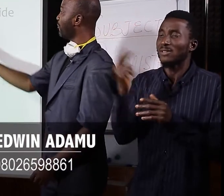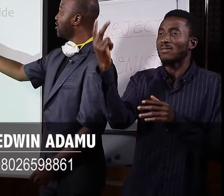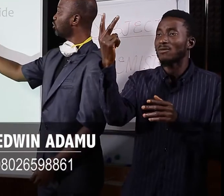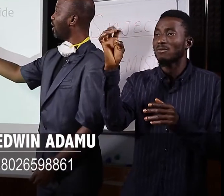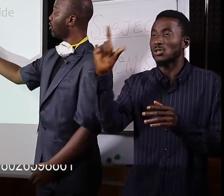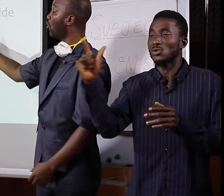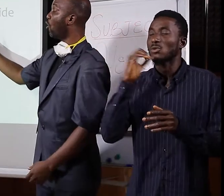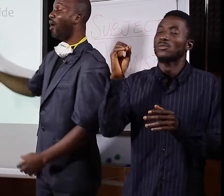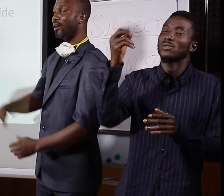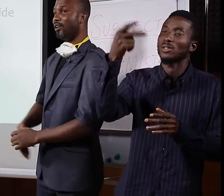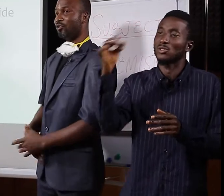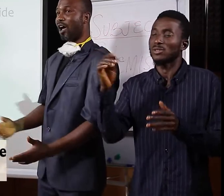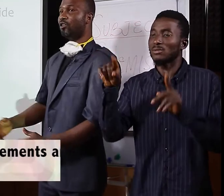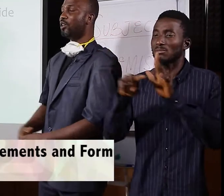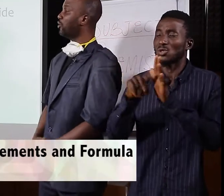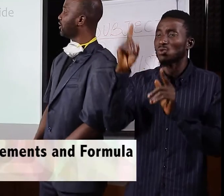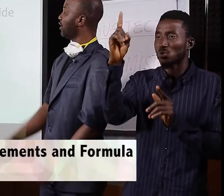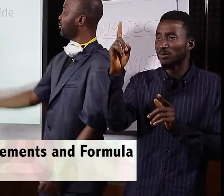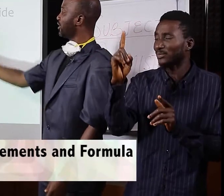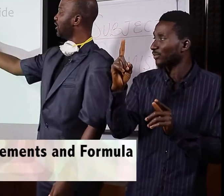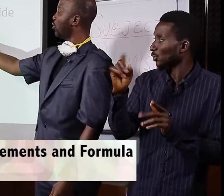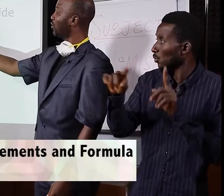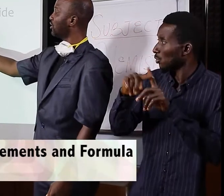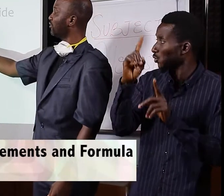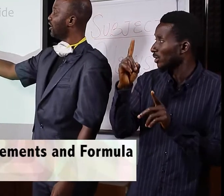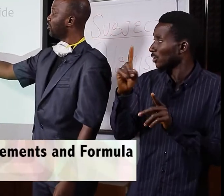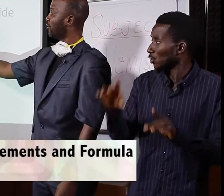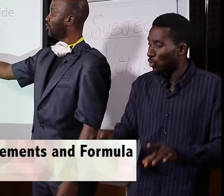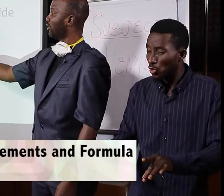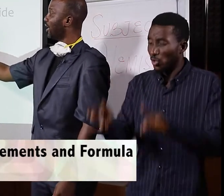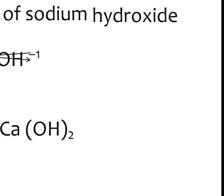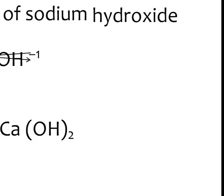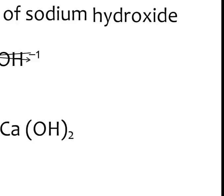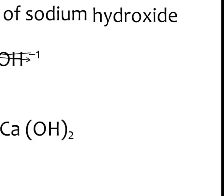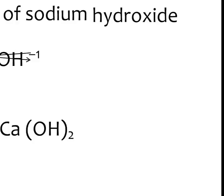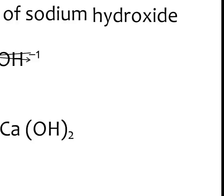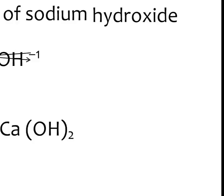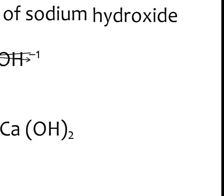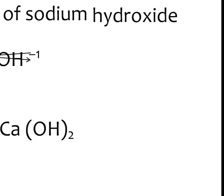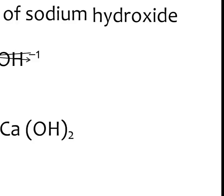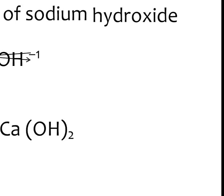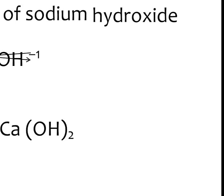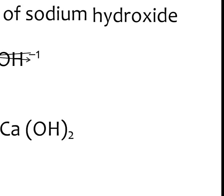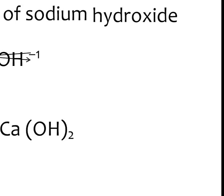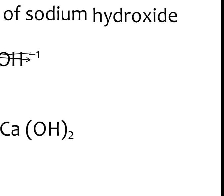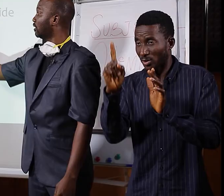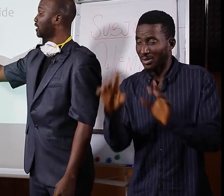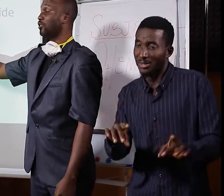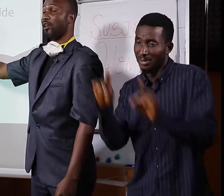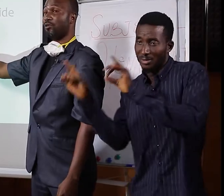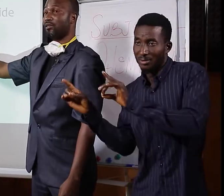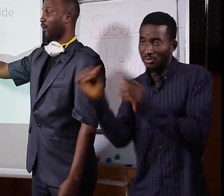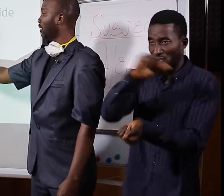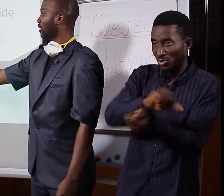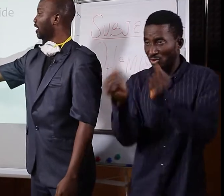hydroxide? -1 or 1. So how do we do it? You take the one which is the valency of hydroxide and give it to calcium, and take the valency of calcium and